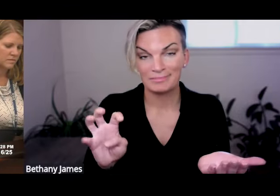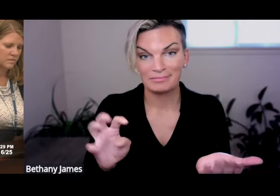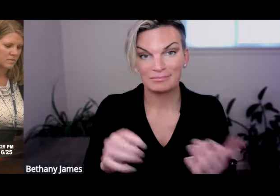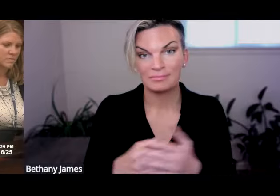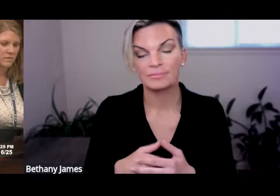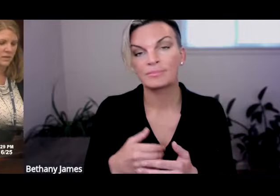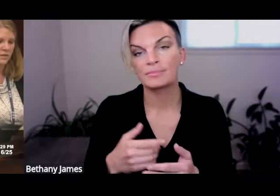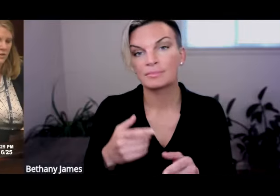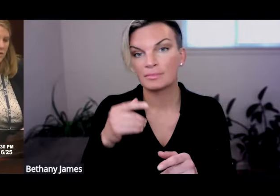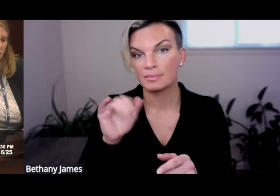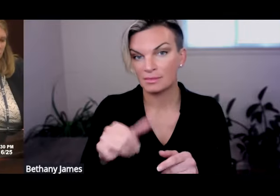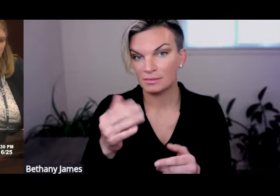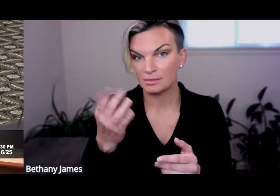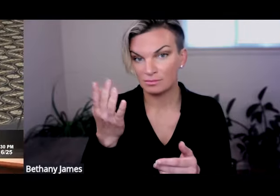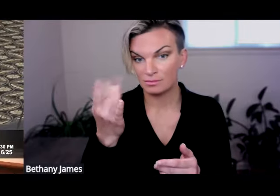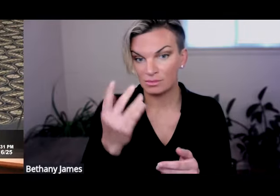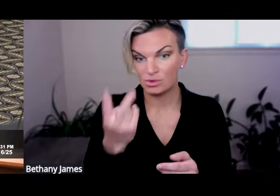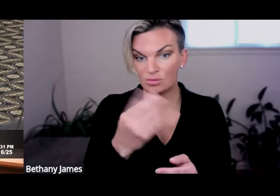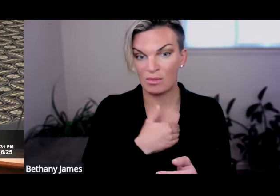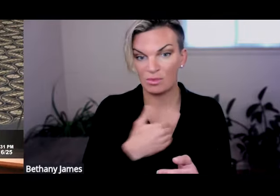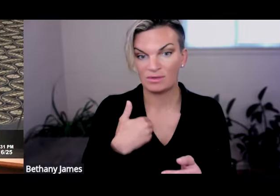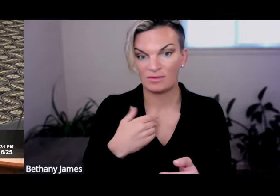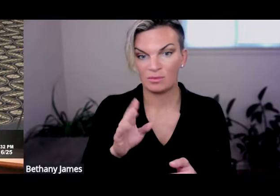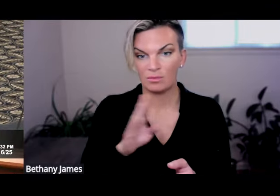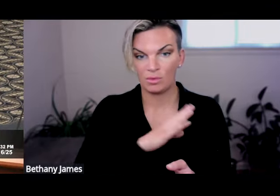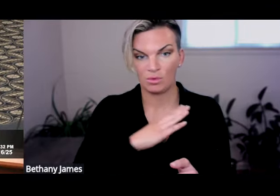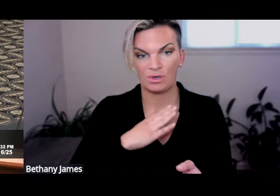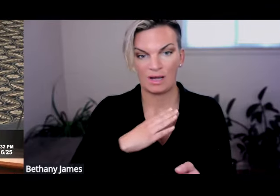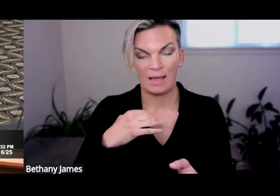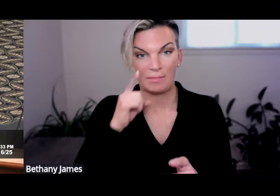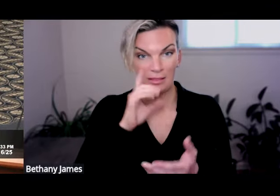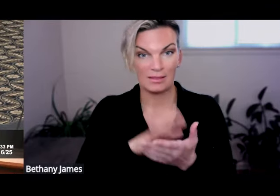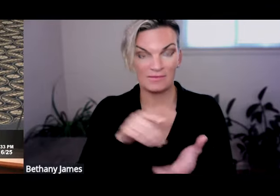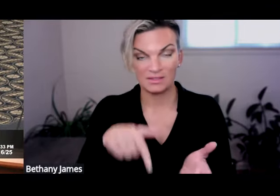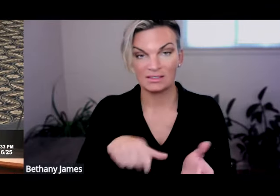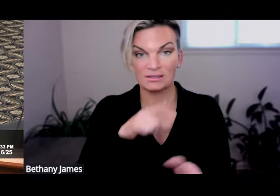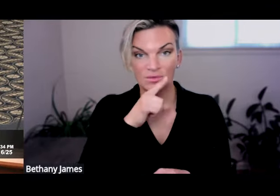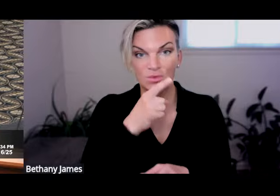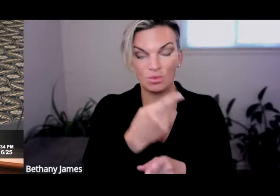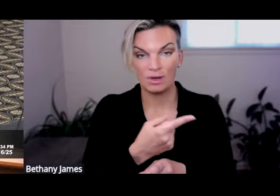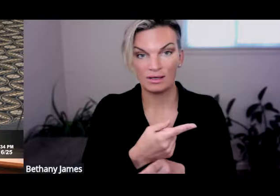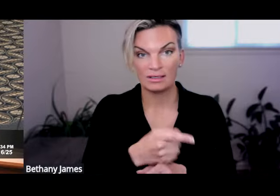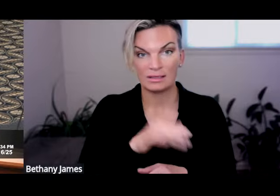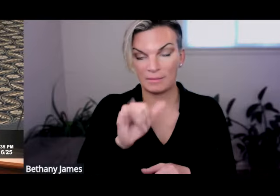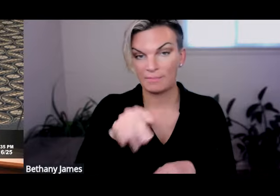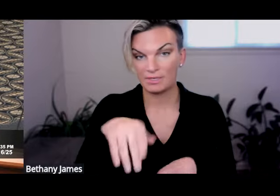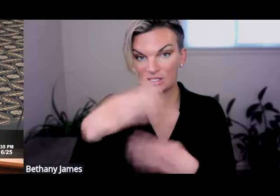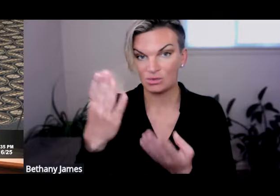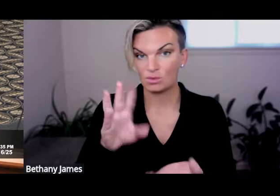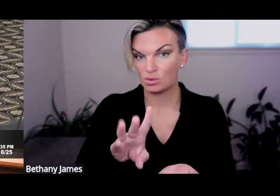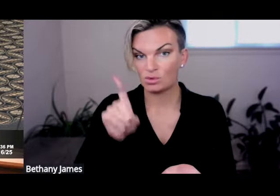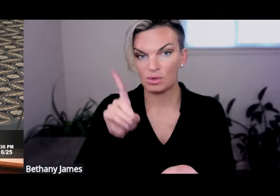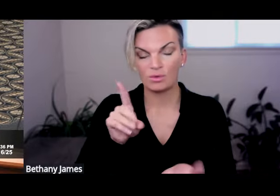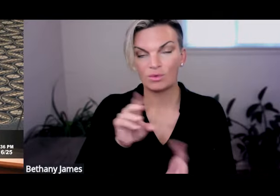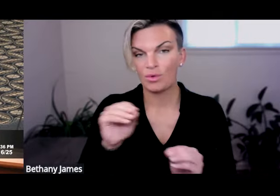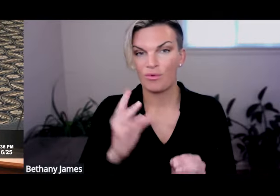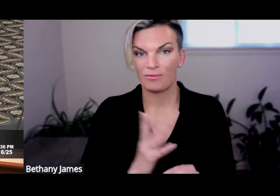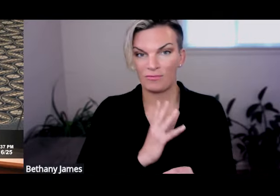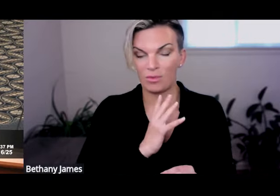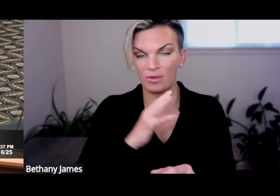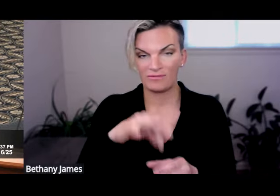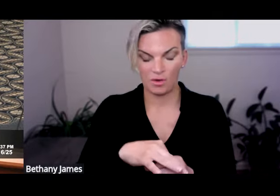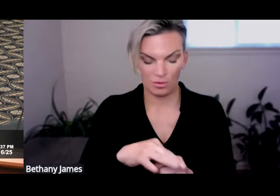And this is why two members of the board, so I believe it's correct that the petition was withdrawn, so there was no formal vote of no.